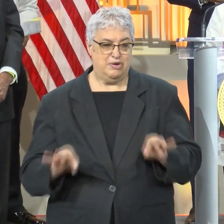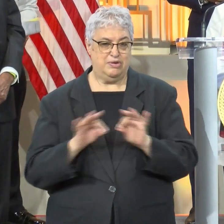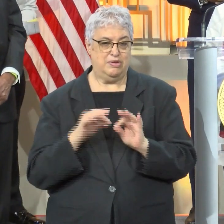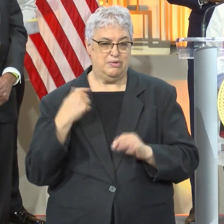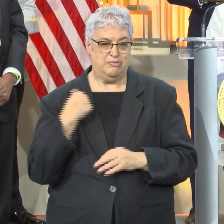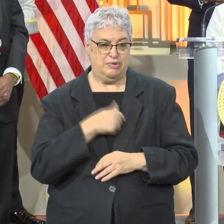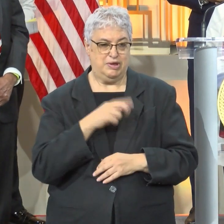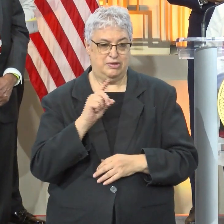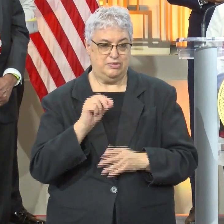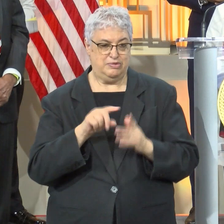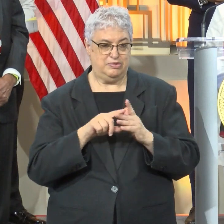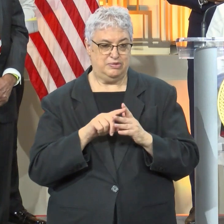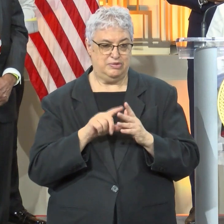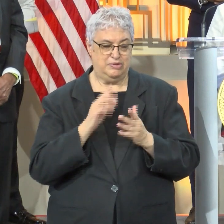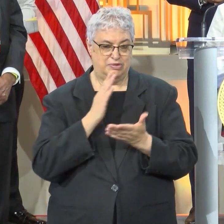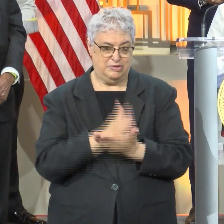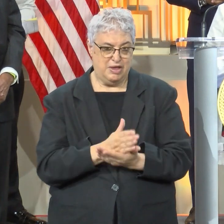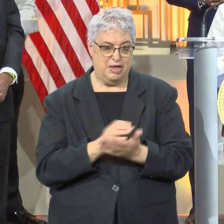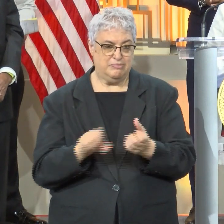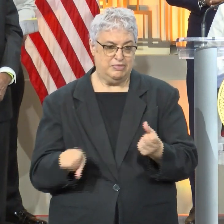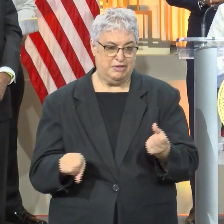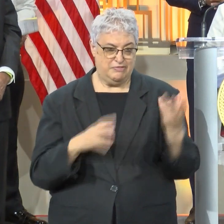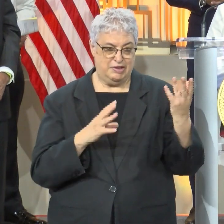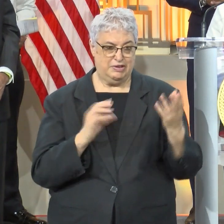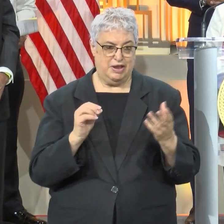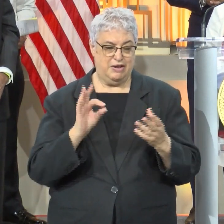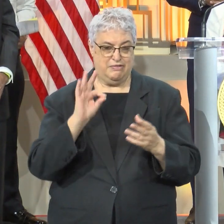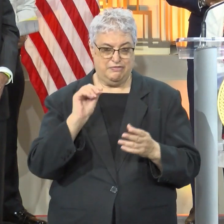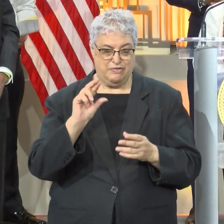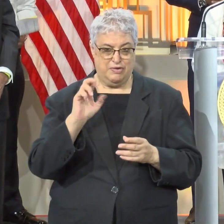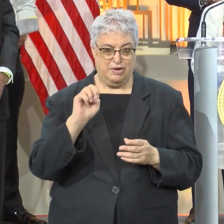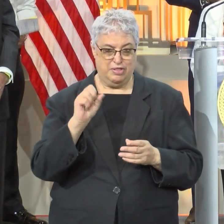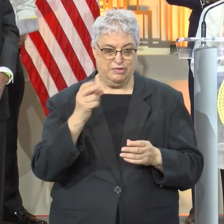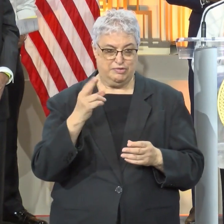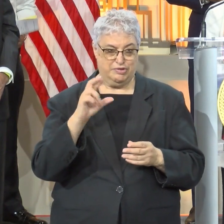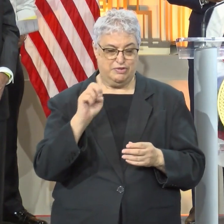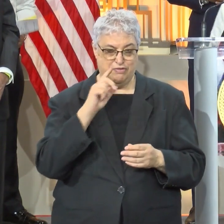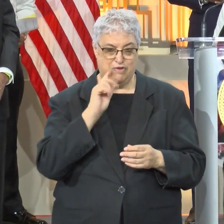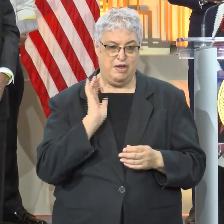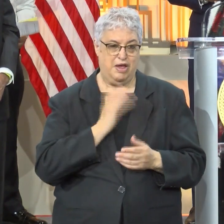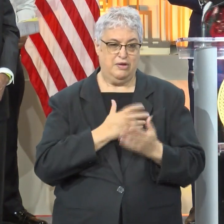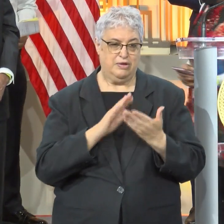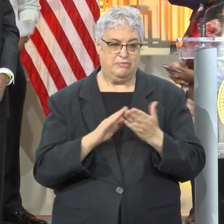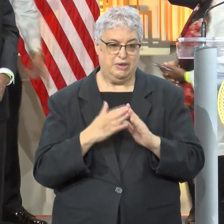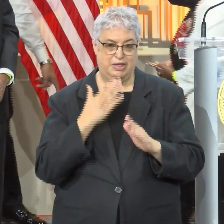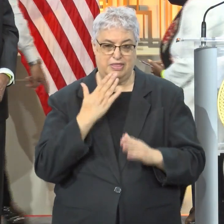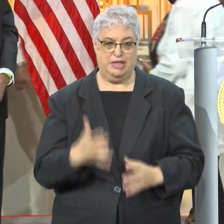so to stop evictions and foreclosures for our community. Thank you.